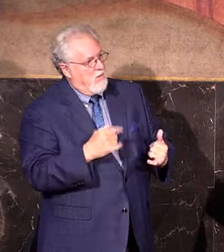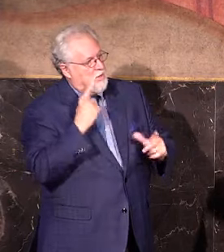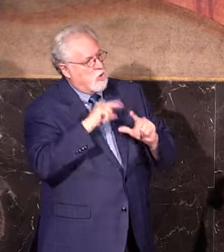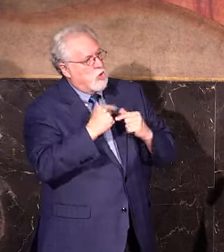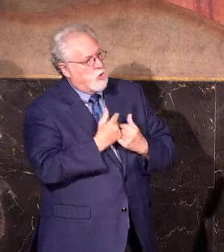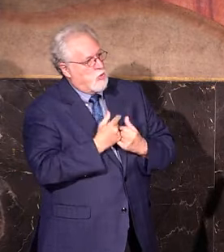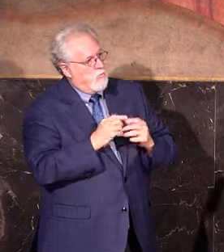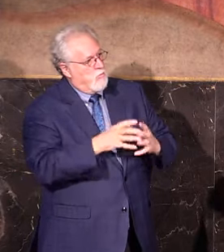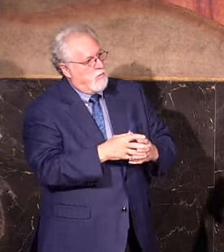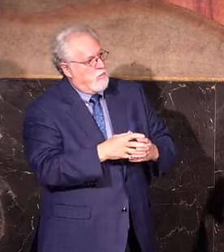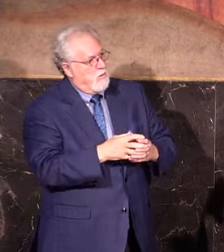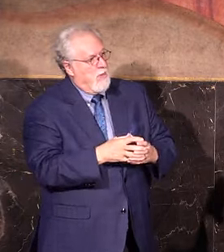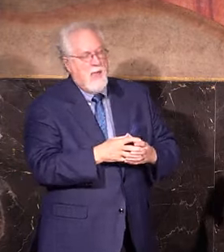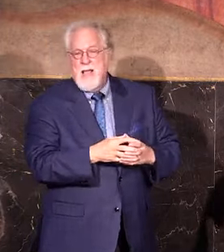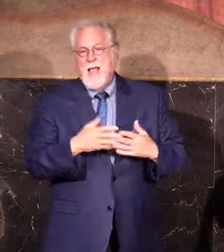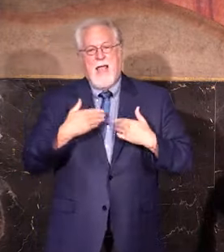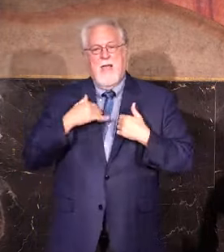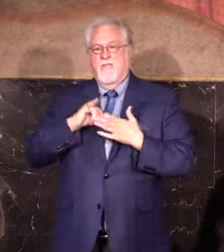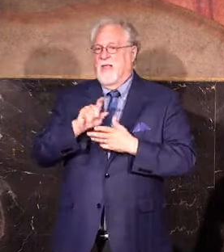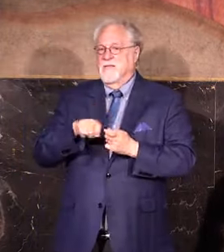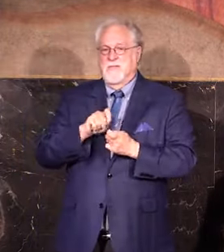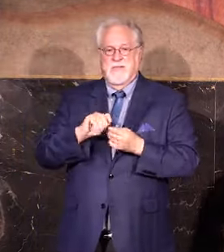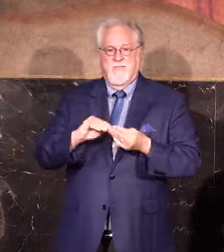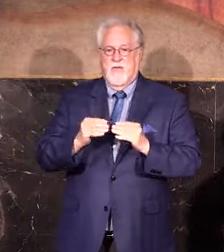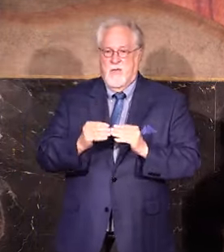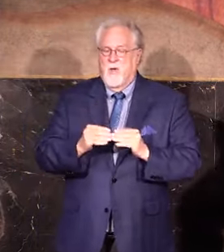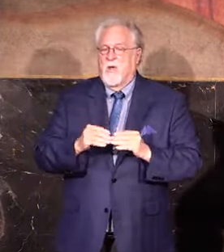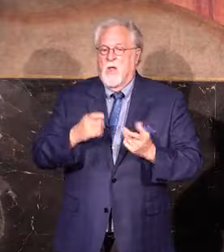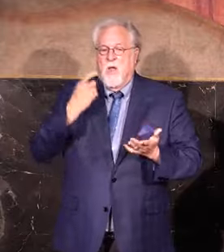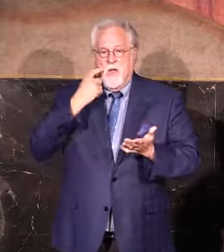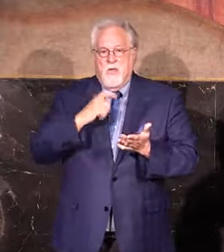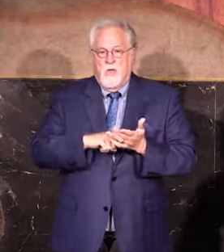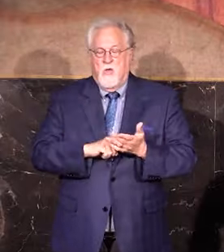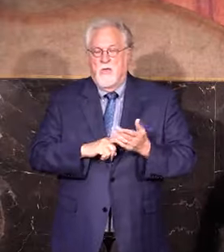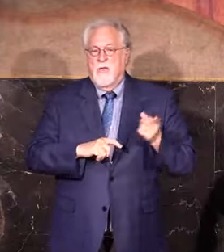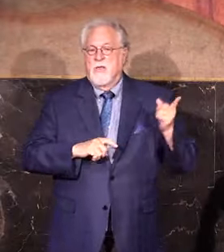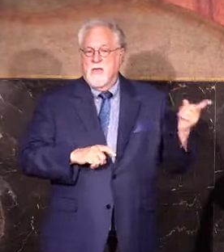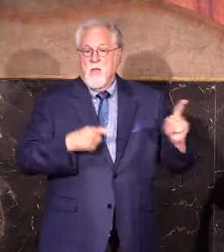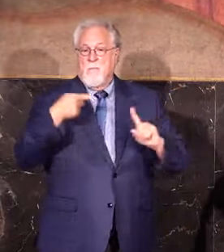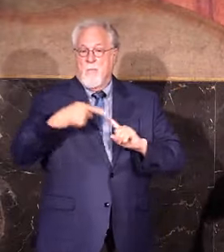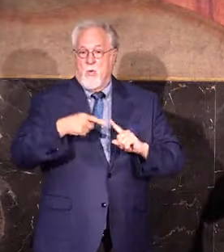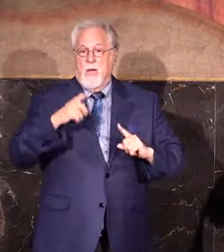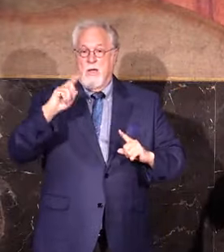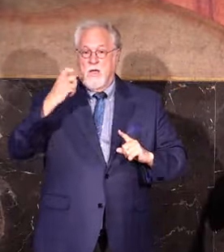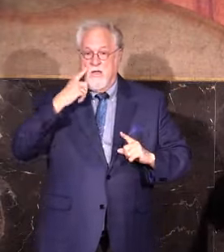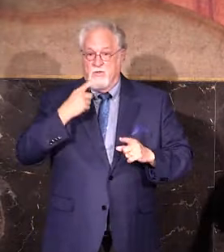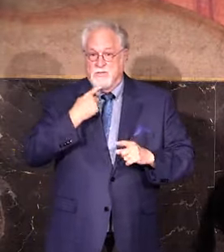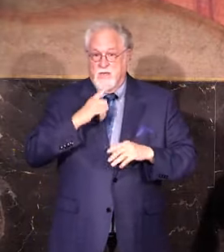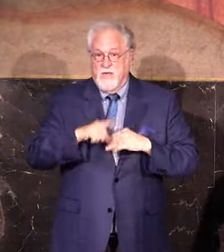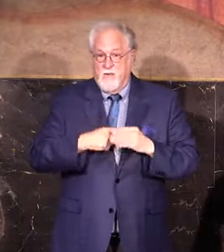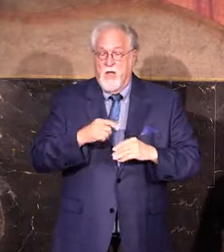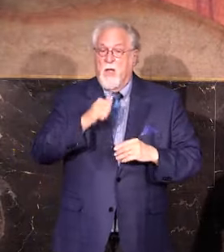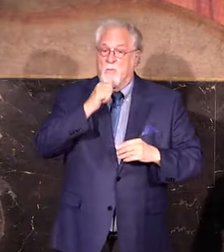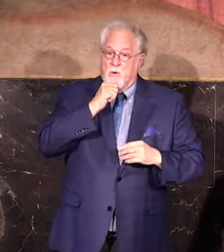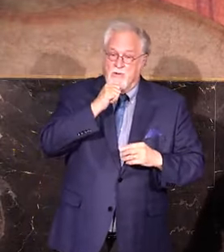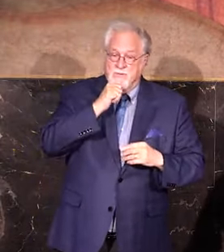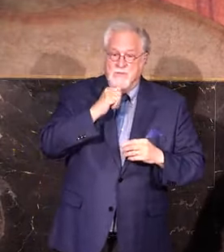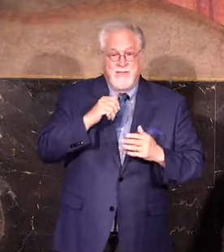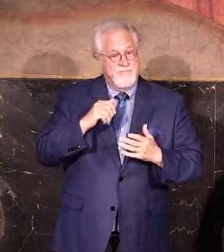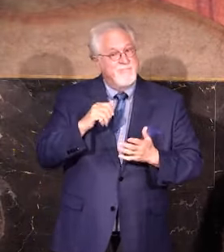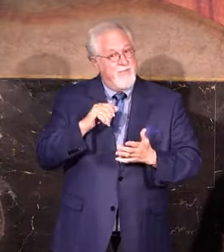with an outbreak? So I don't have that specific number. And I would just note, apropos of the point that the governor was making about privacy and confidentiality, that